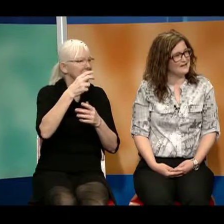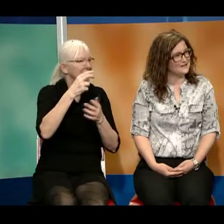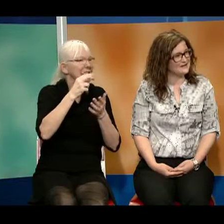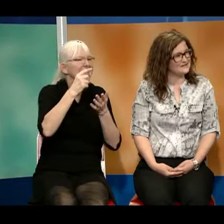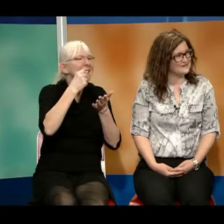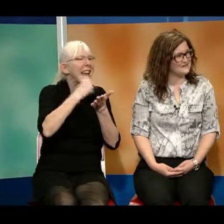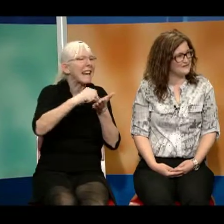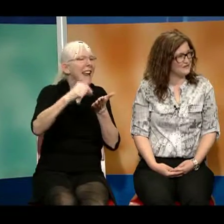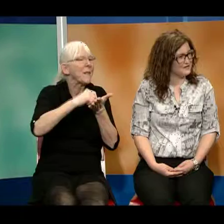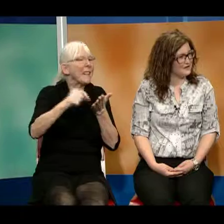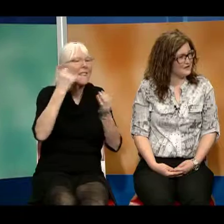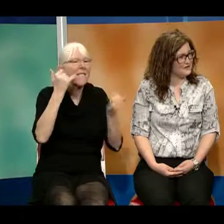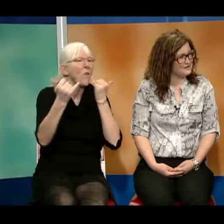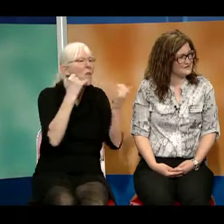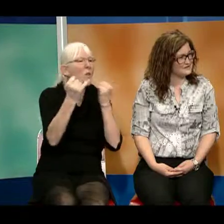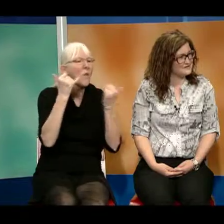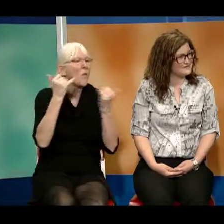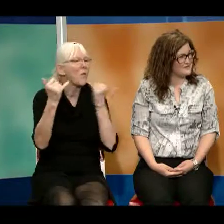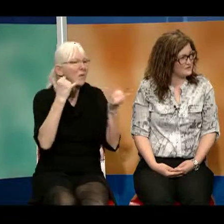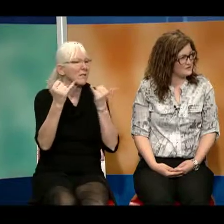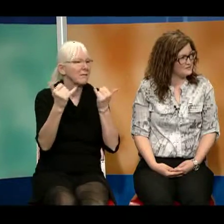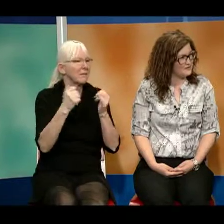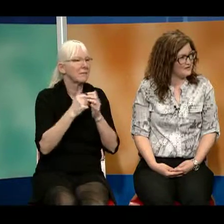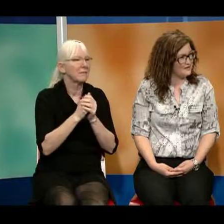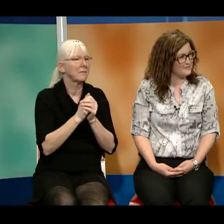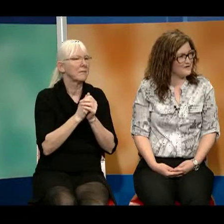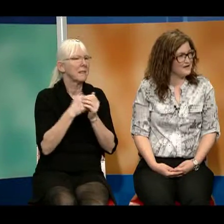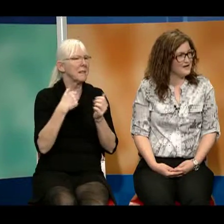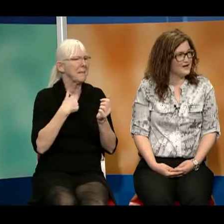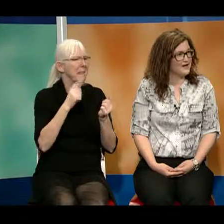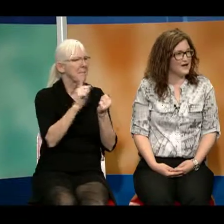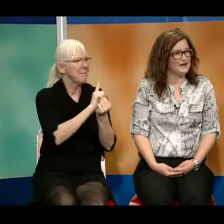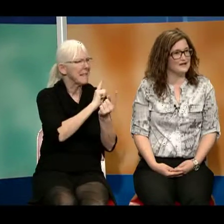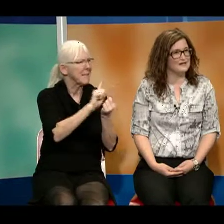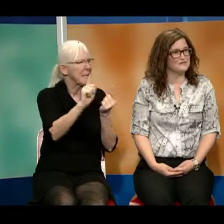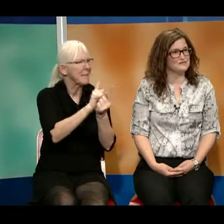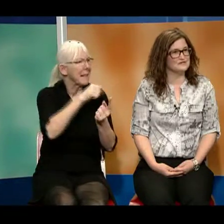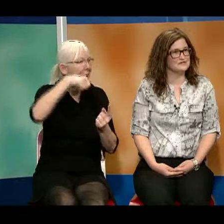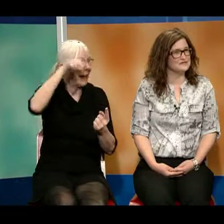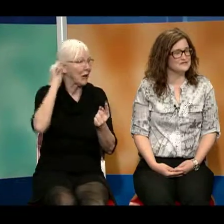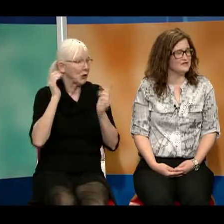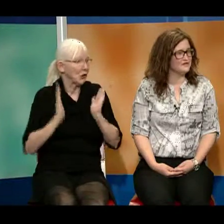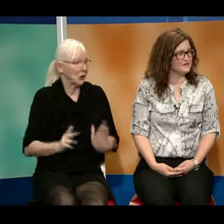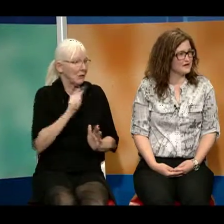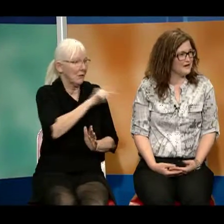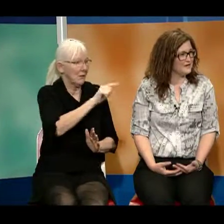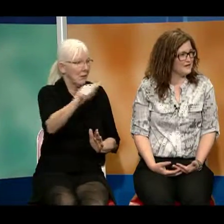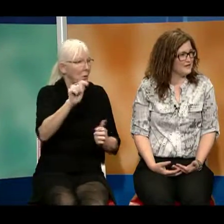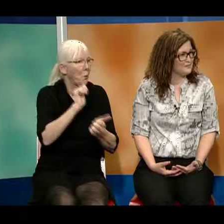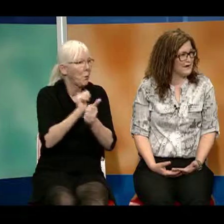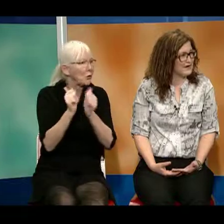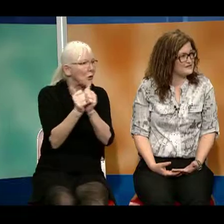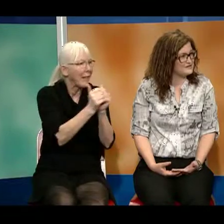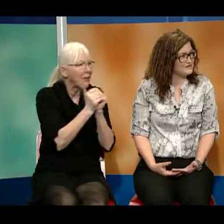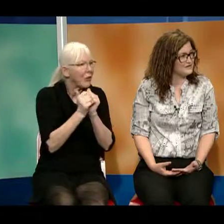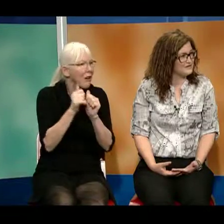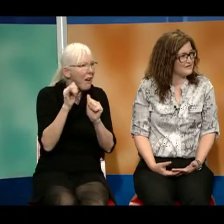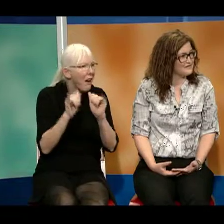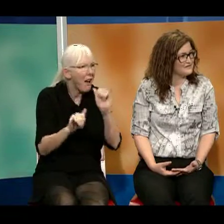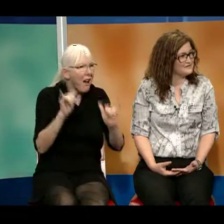I met a few of the audiologists and worked with them and was just overcome by their passion for the field